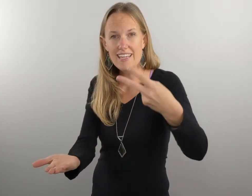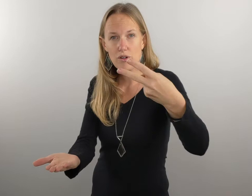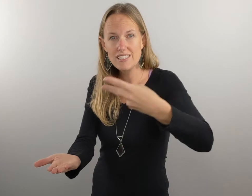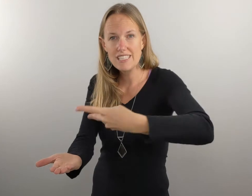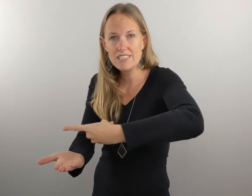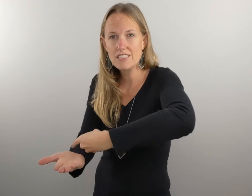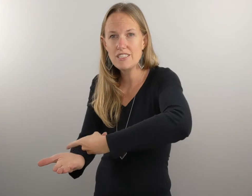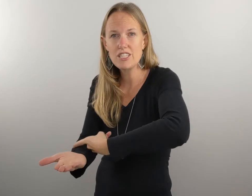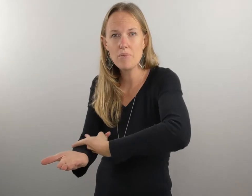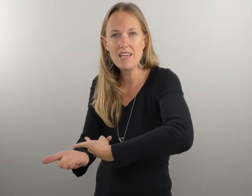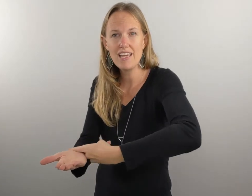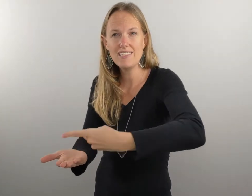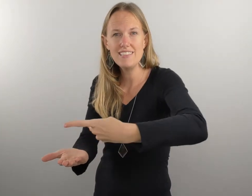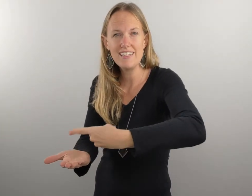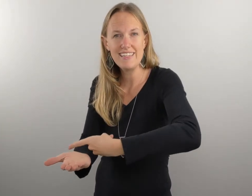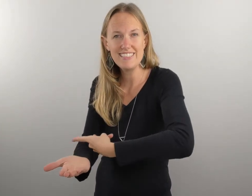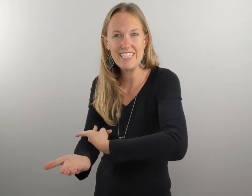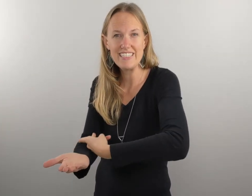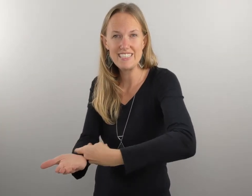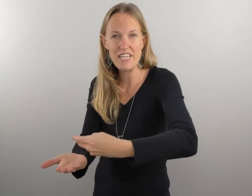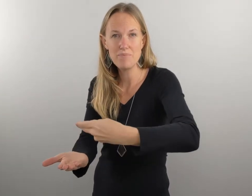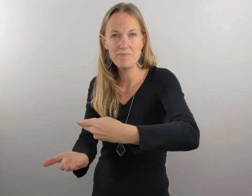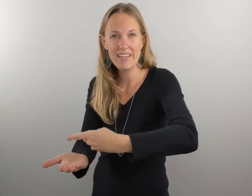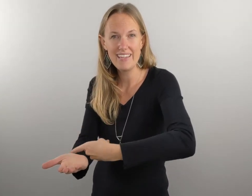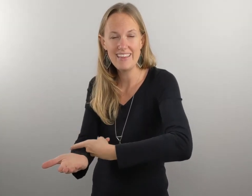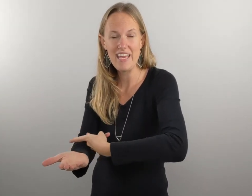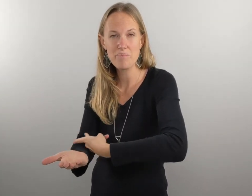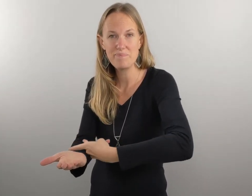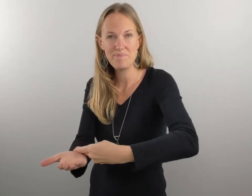have scissors in your dominant hand, like you're shearing the sheep. Okay, Lamb.